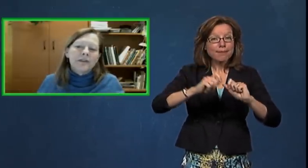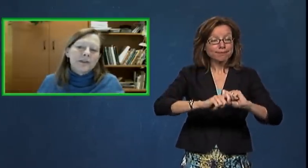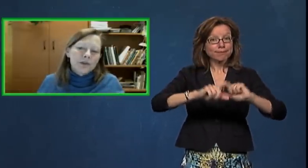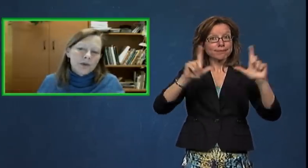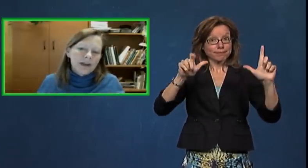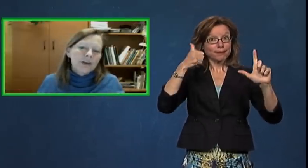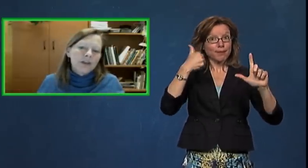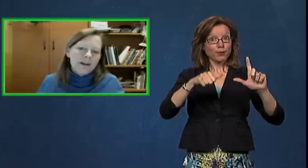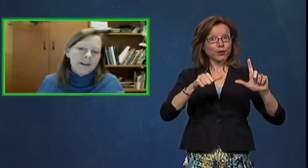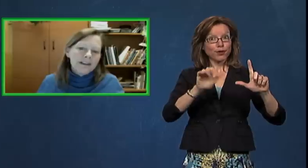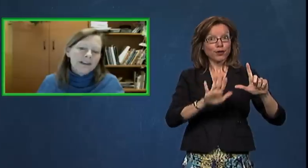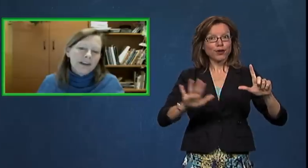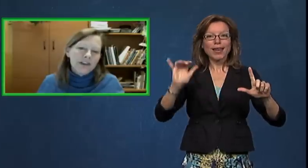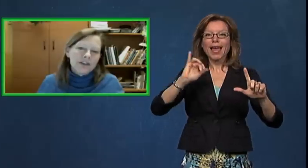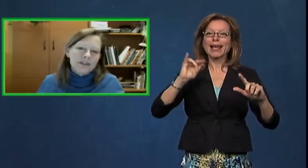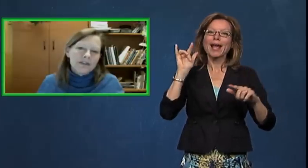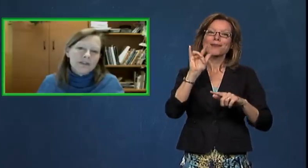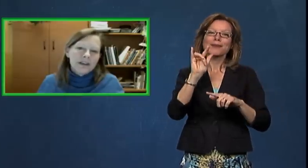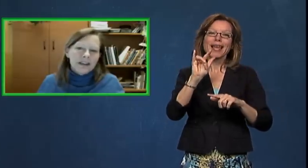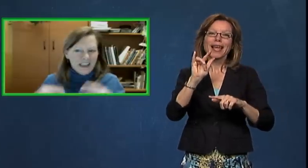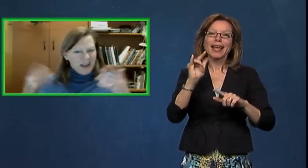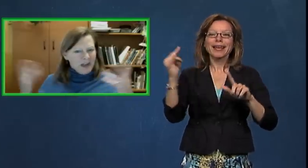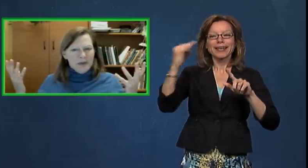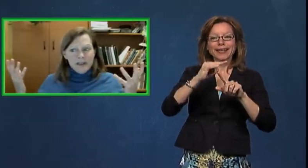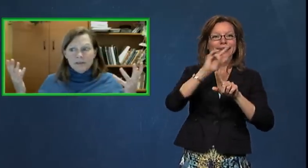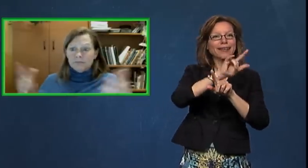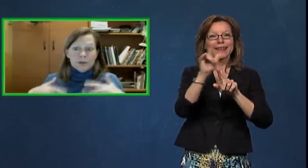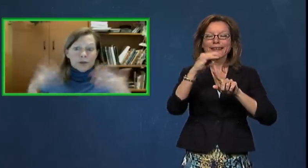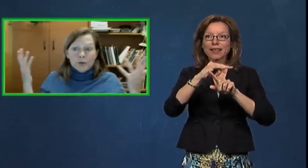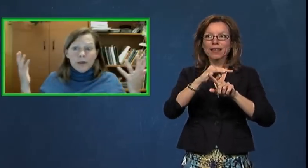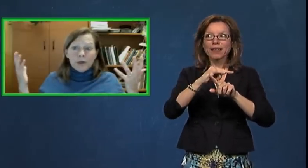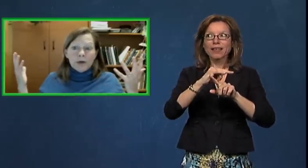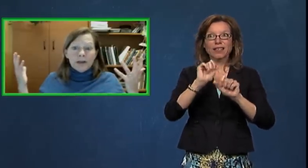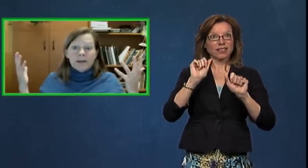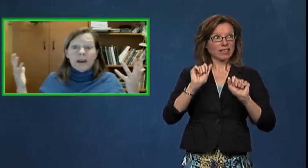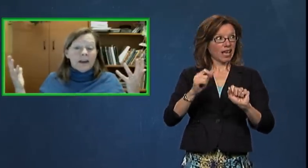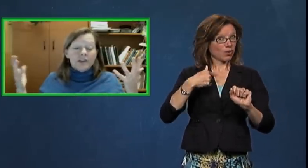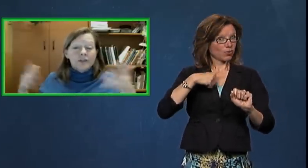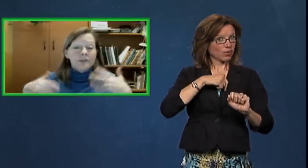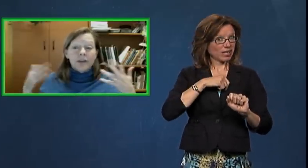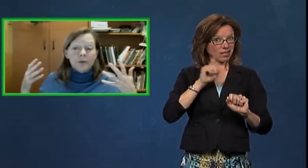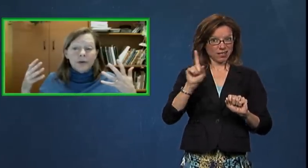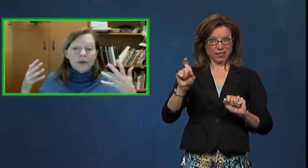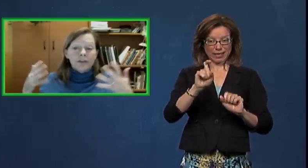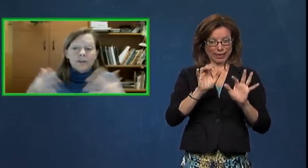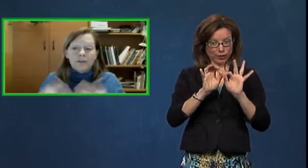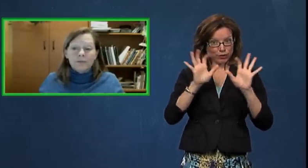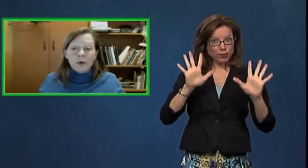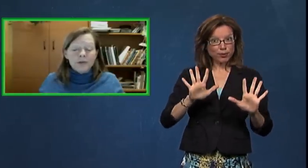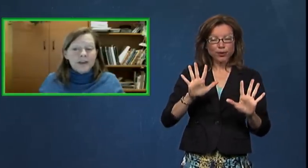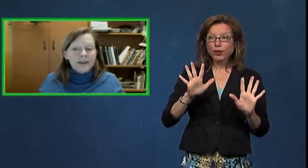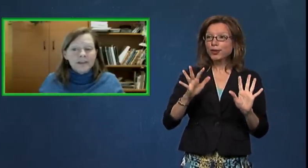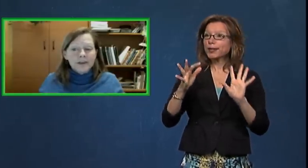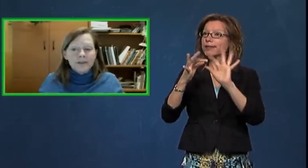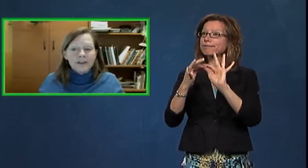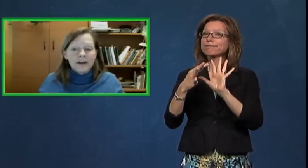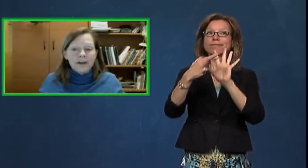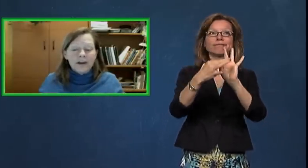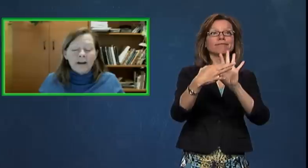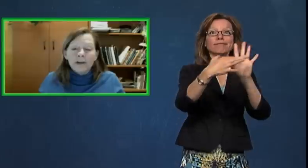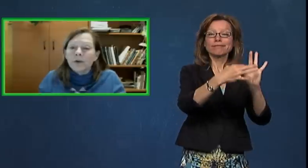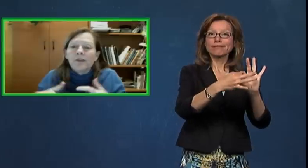of airline connections. Should we create a national network of